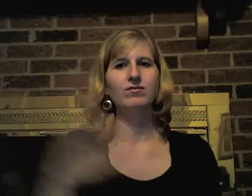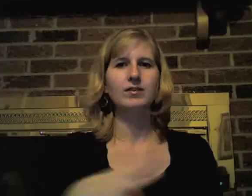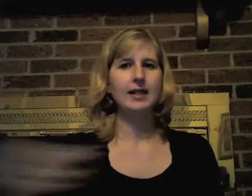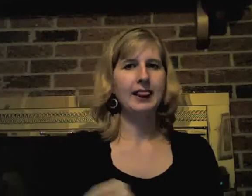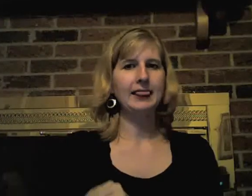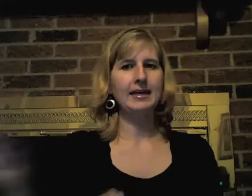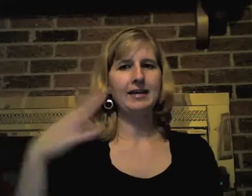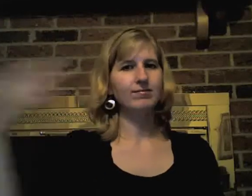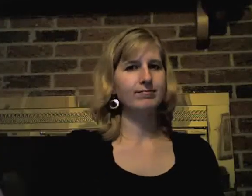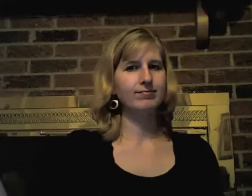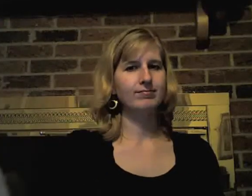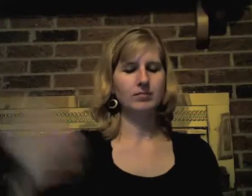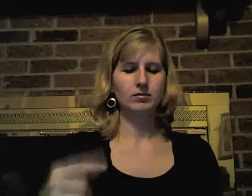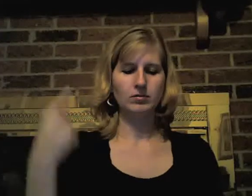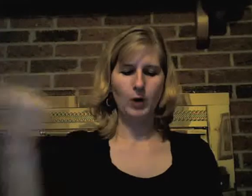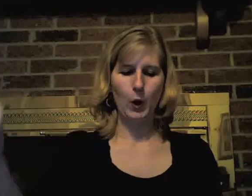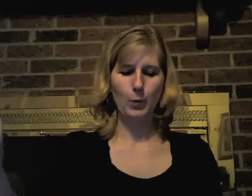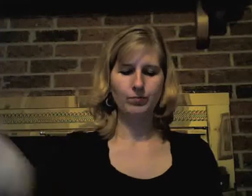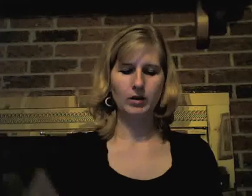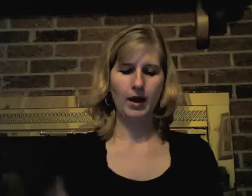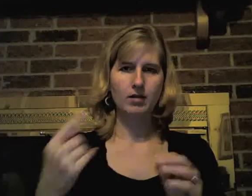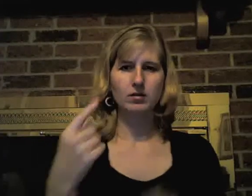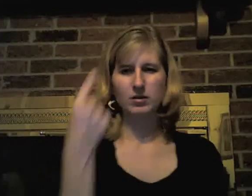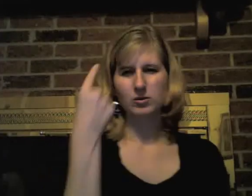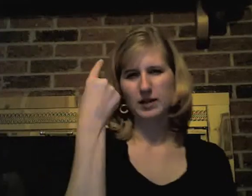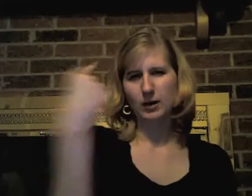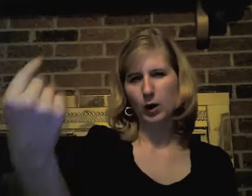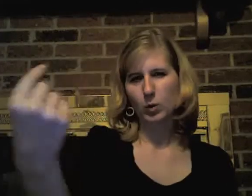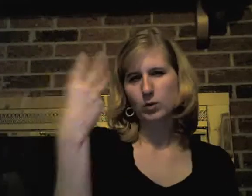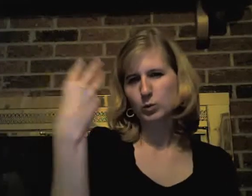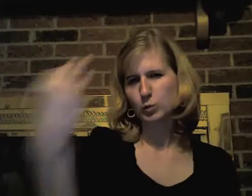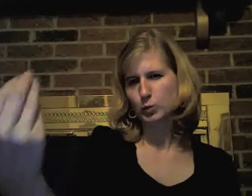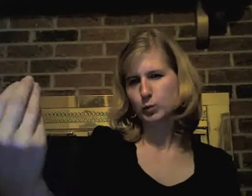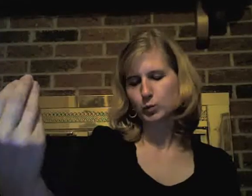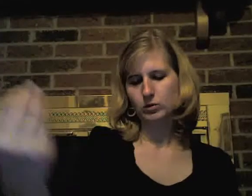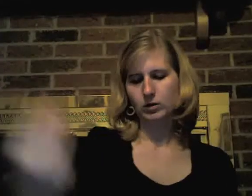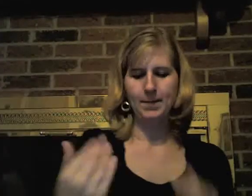leave, go. Okay? You see that? Go. Okay?